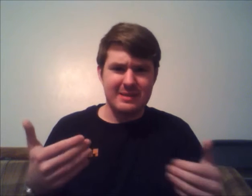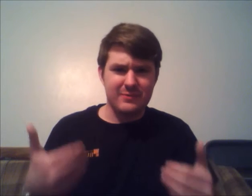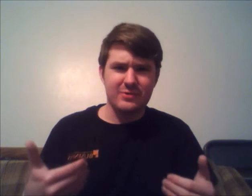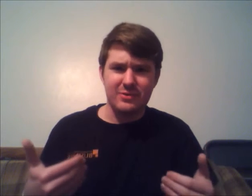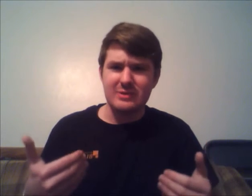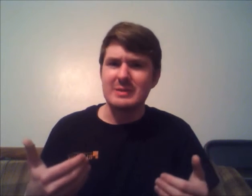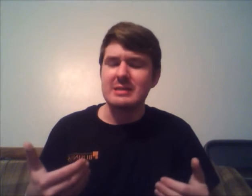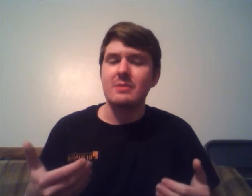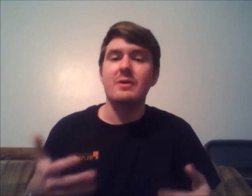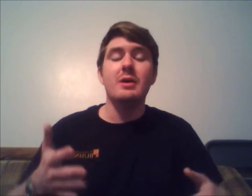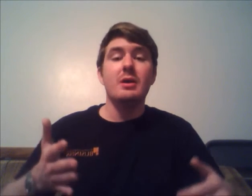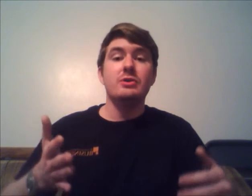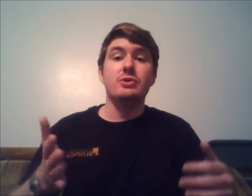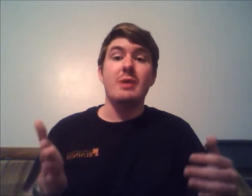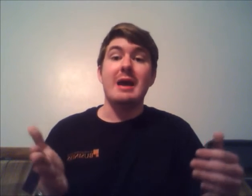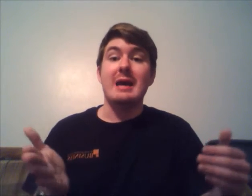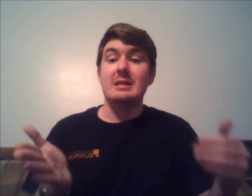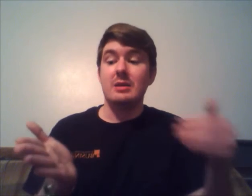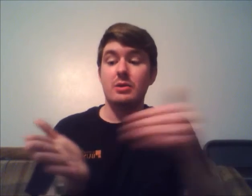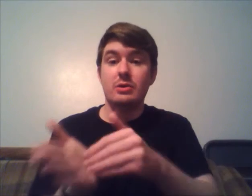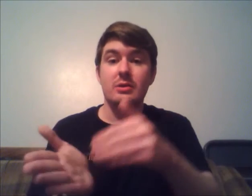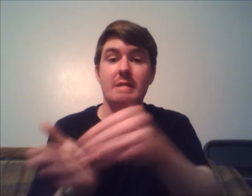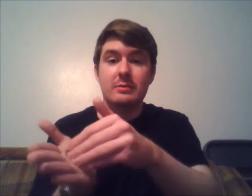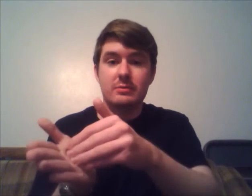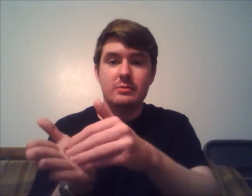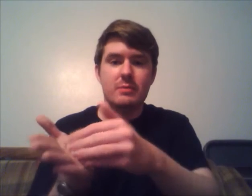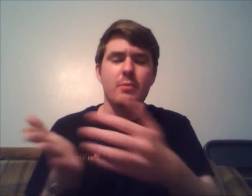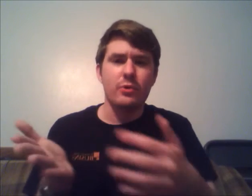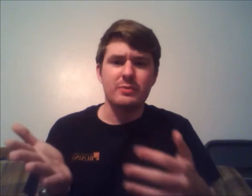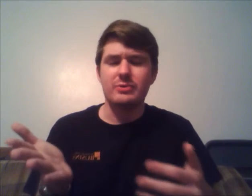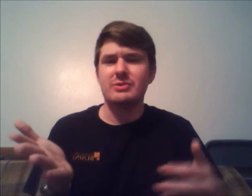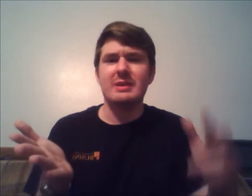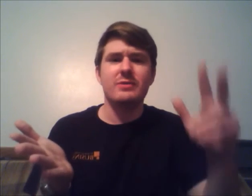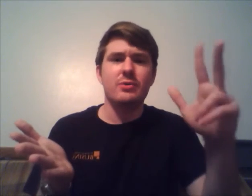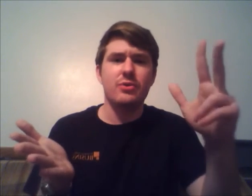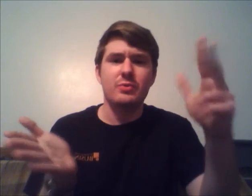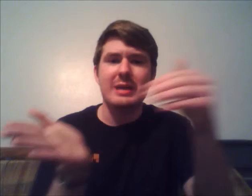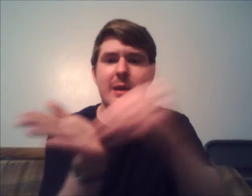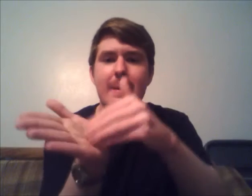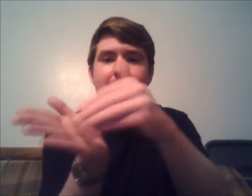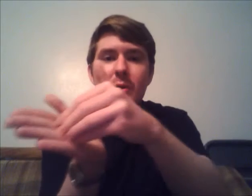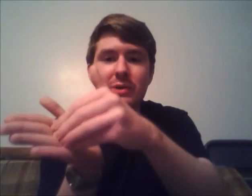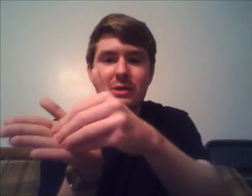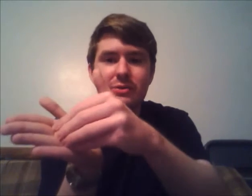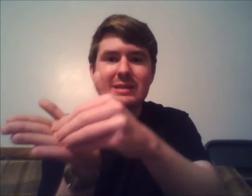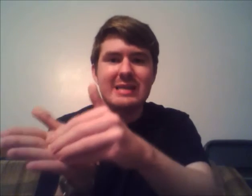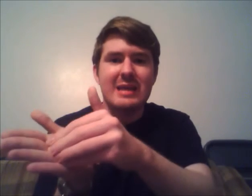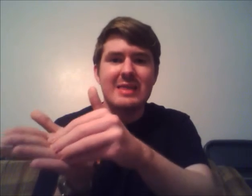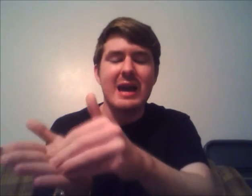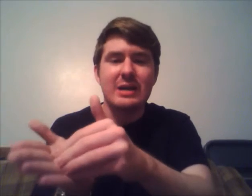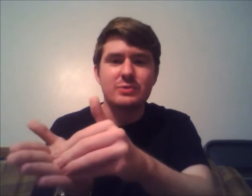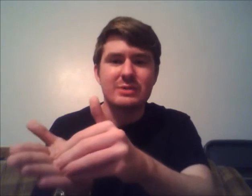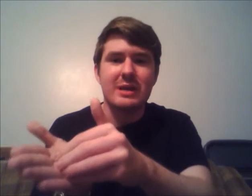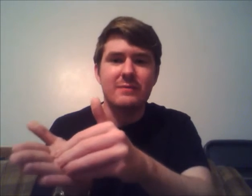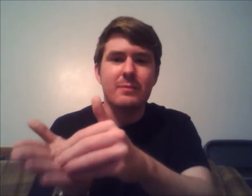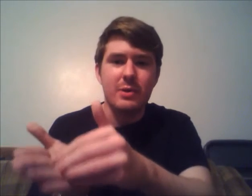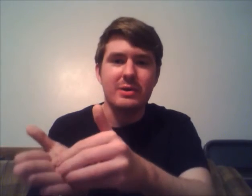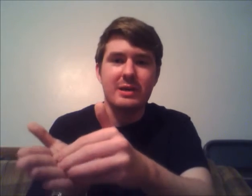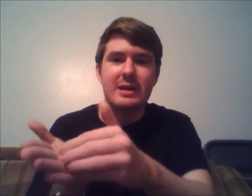prefer to do this myself, to add like multiple. So like if you do 3 million, you're going to sign the actual sign for million, as